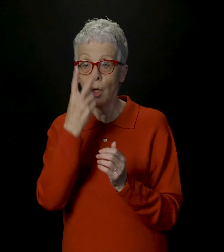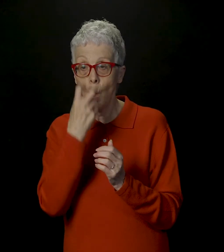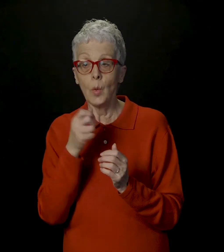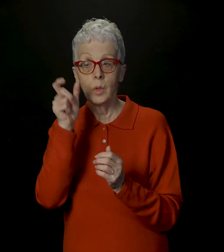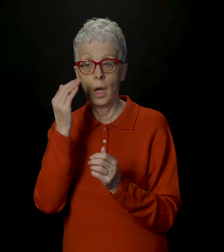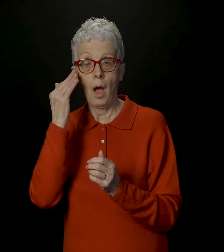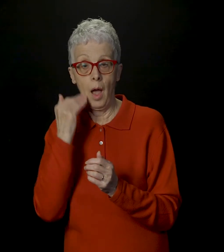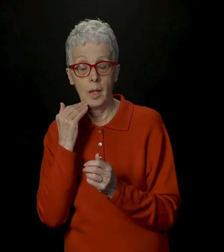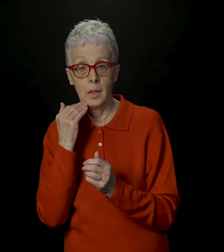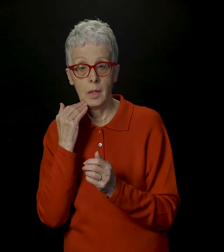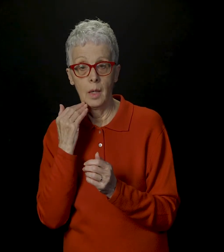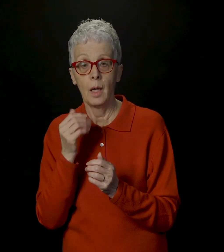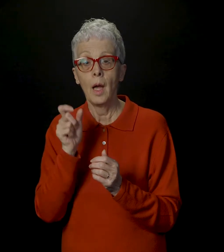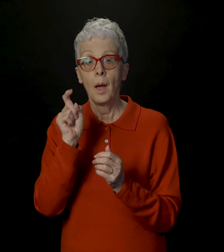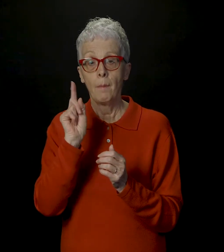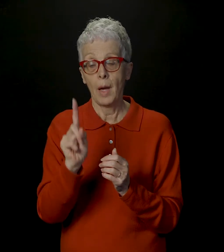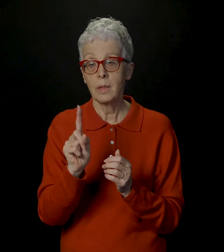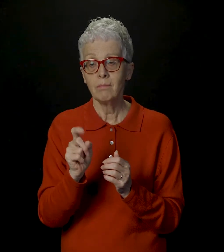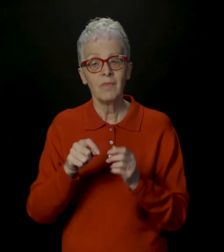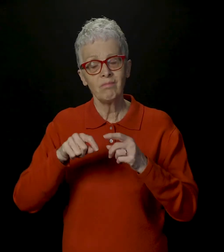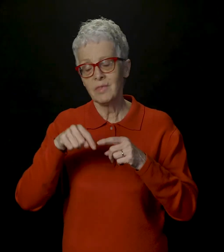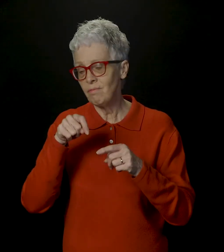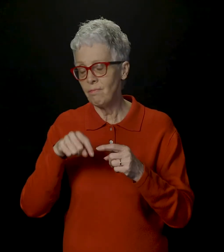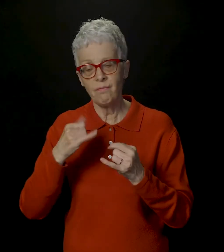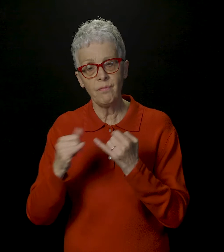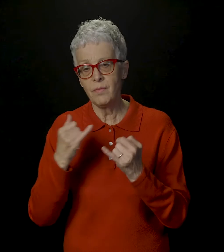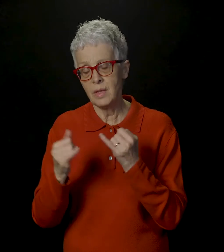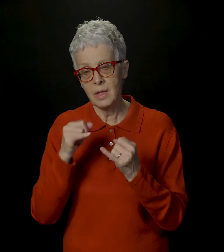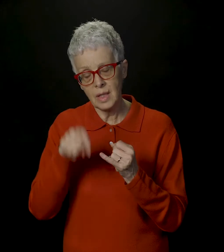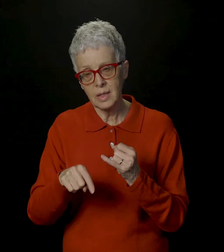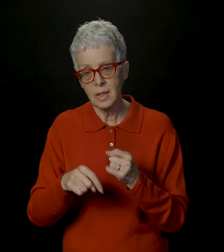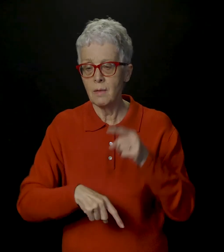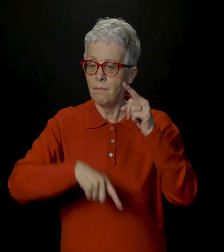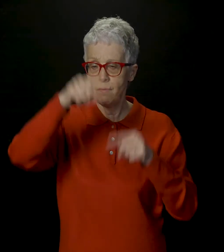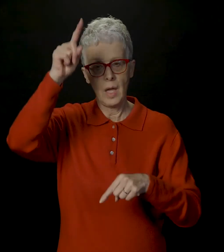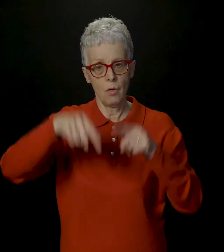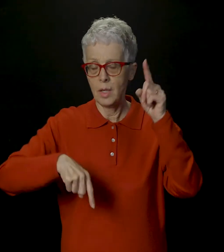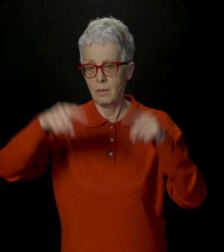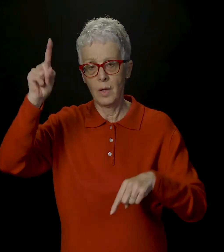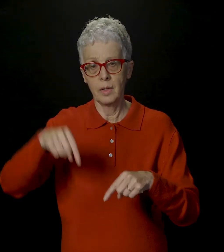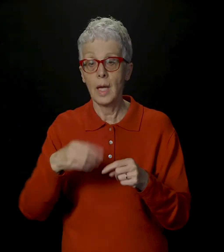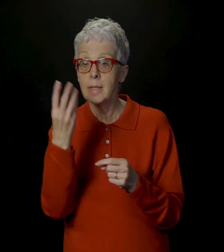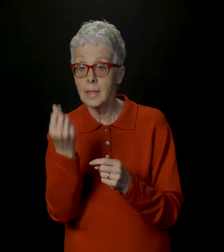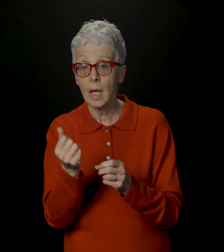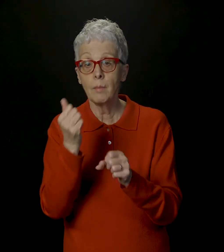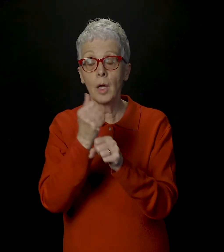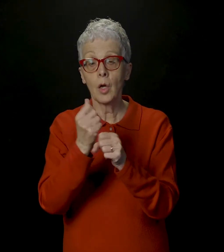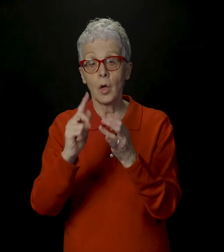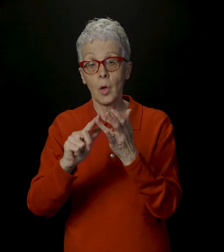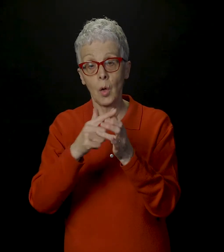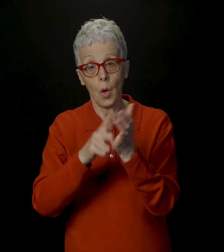be But it really is Highly variable Some of the goals That we have Would be